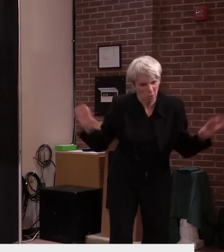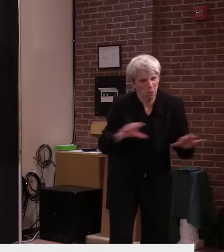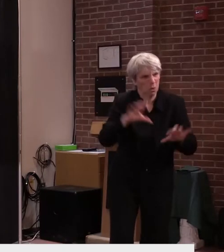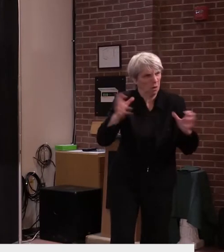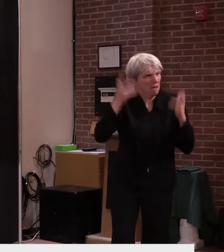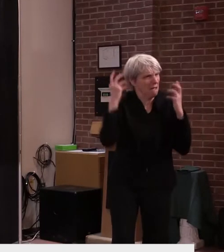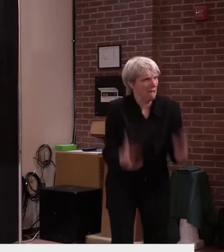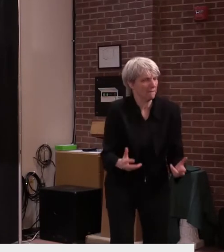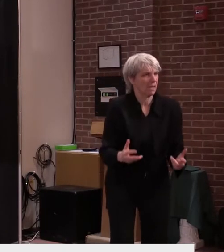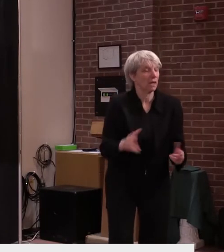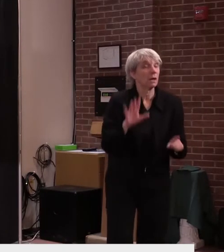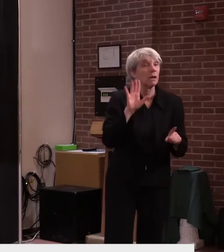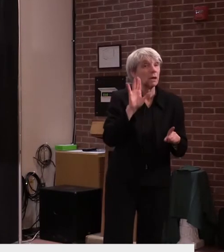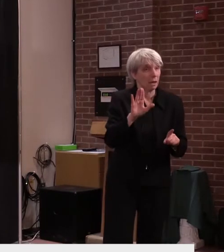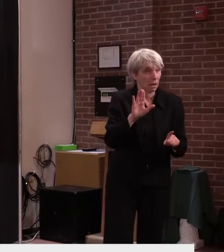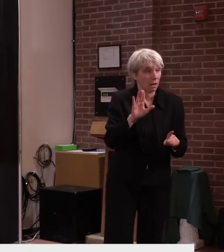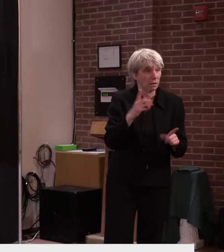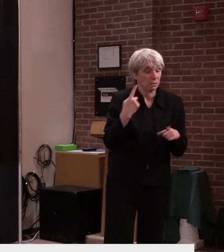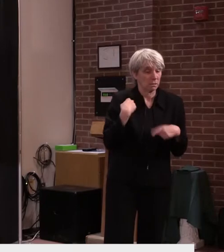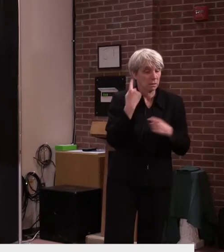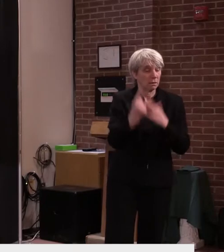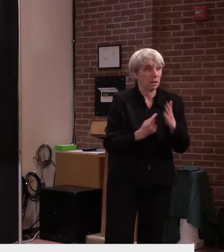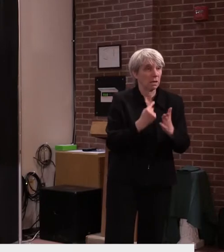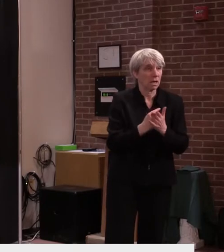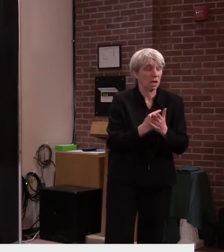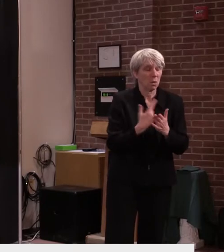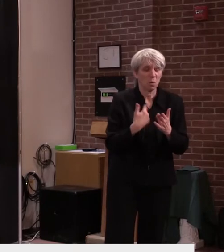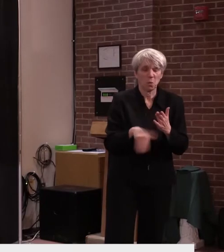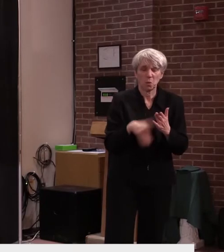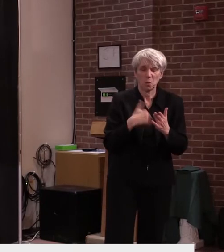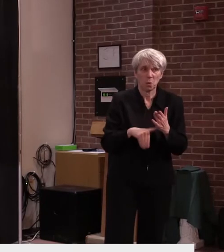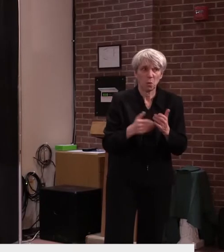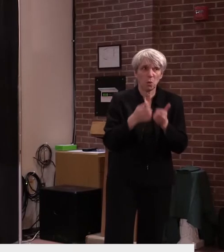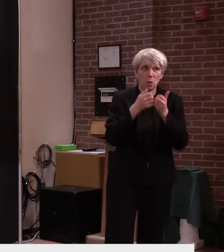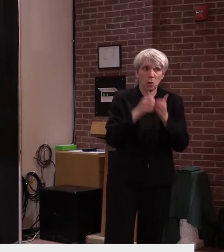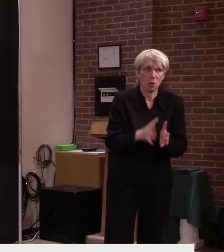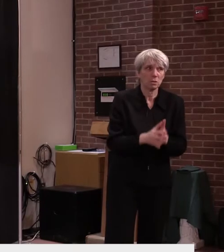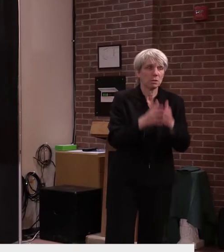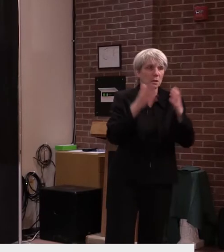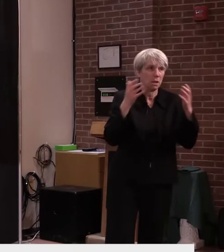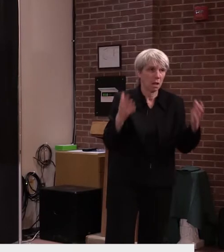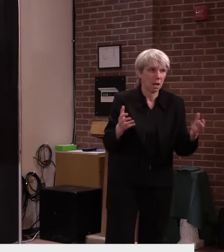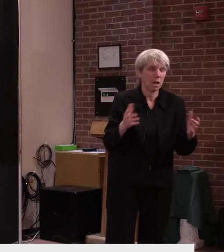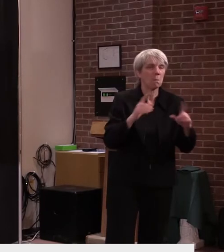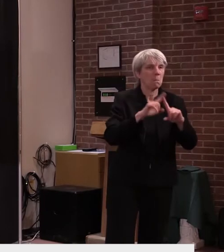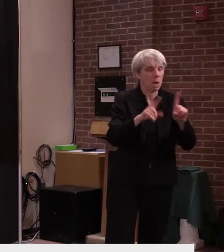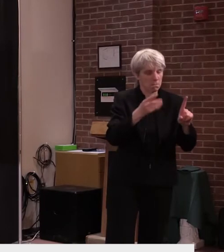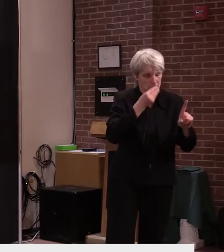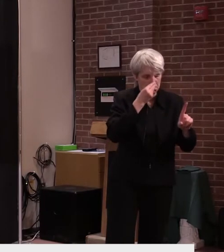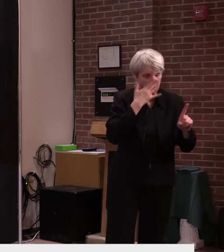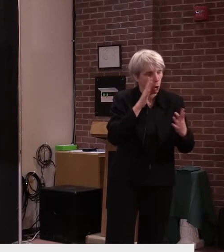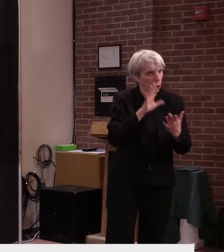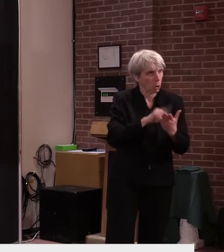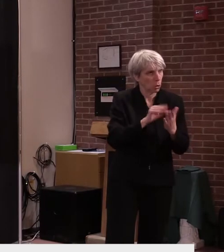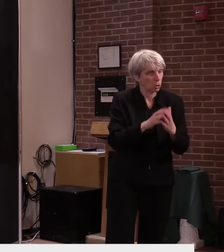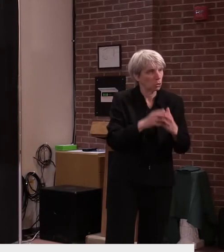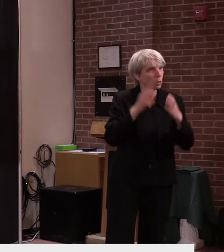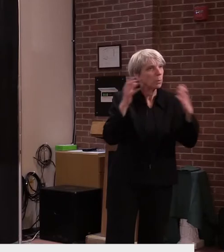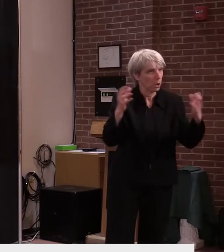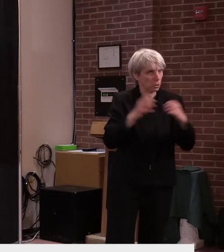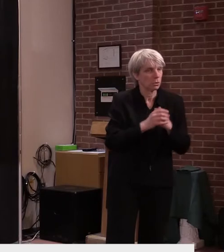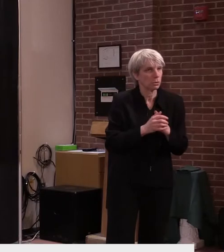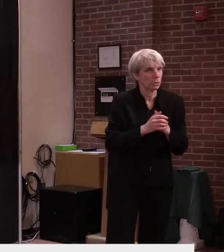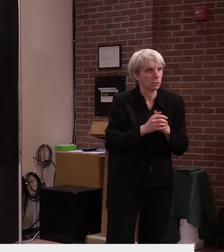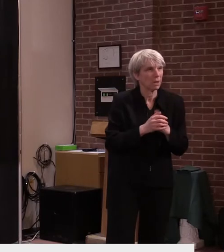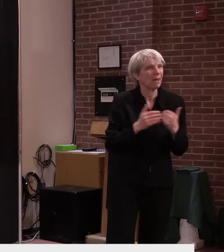Since that time, we've lost a lot, and we've learned a lot. We now have vaccines that are incredibly effective